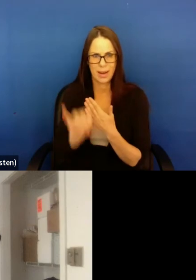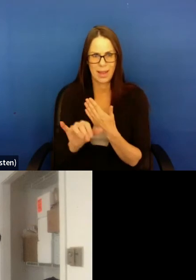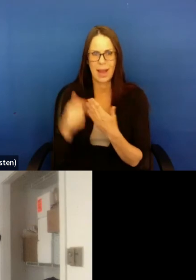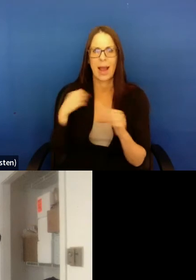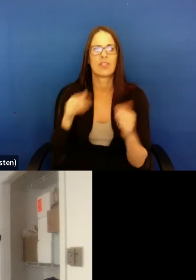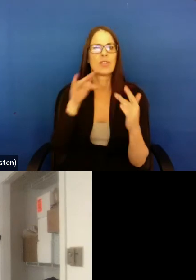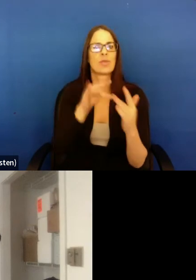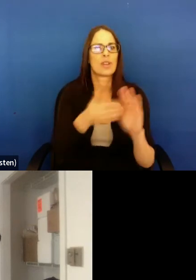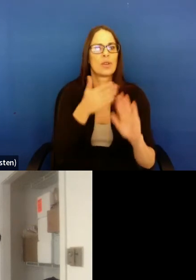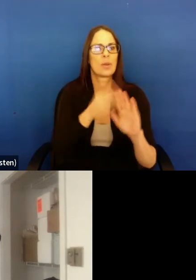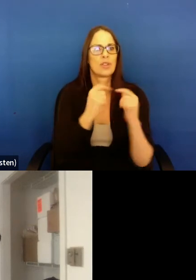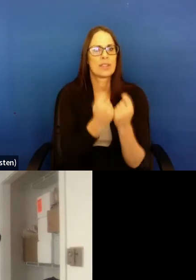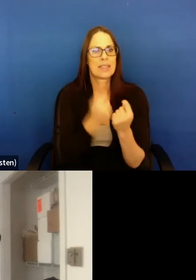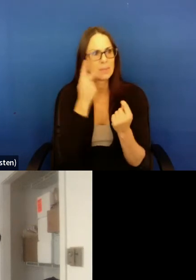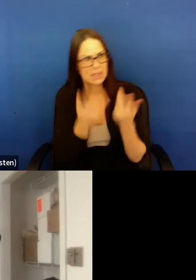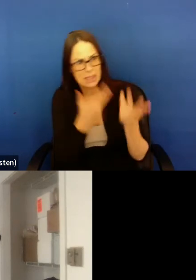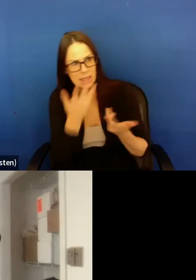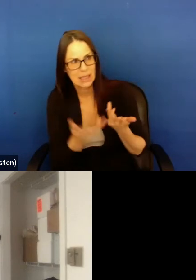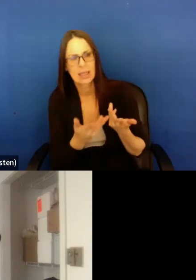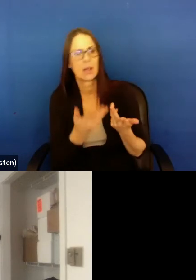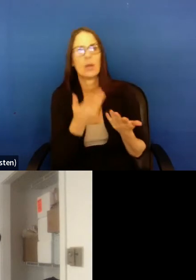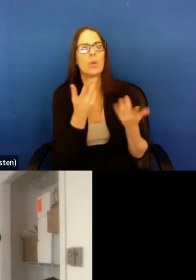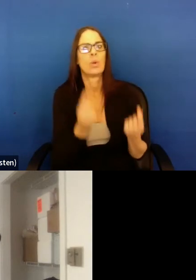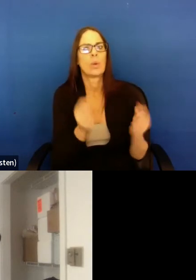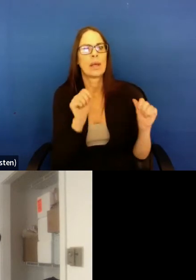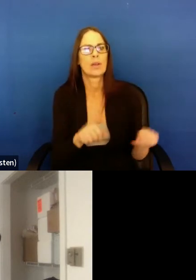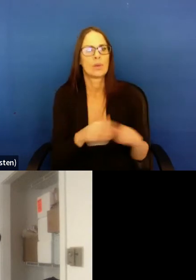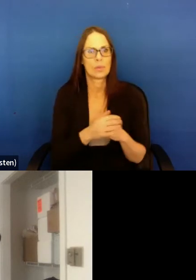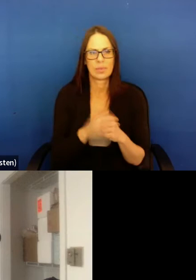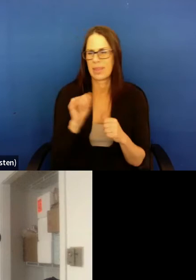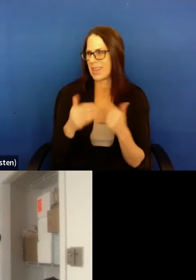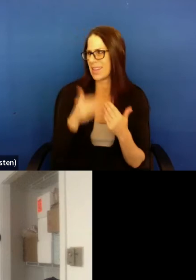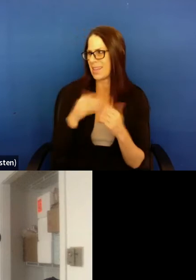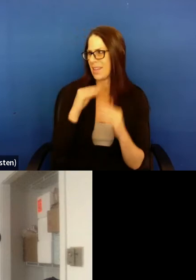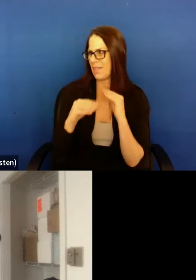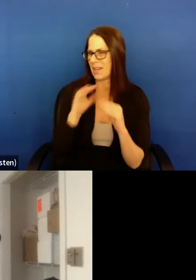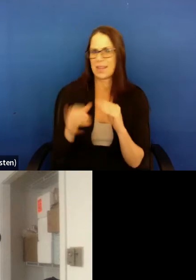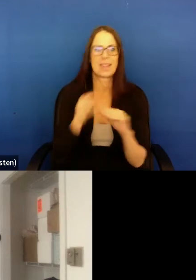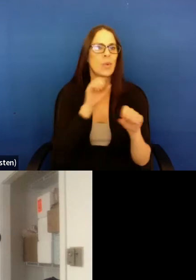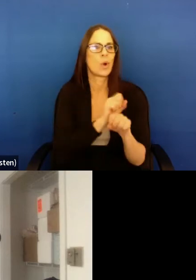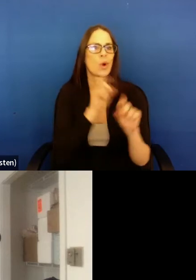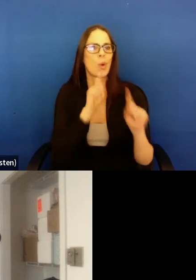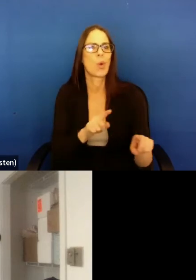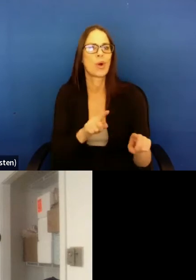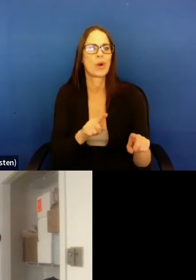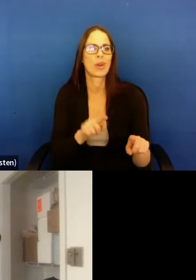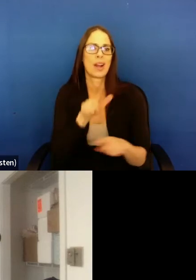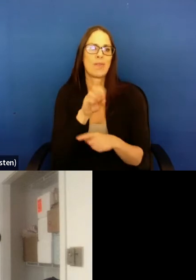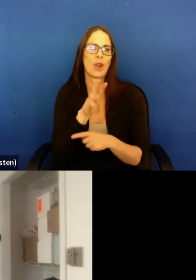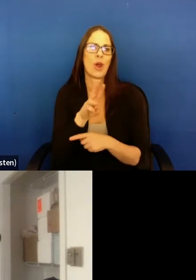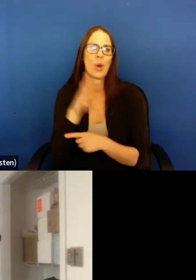to the operations team, seeing what we can do on that. I think that's an easy fix. That's one of those work order, low hanging fruit sort of things.